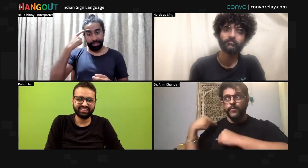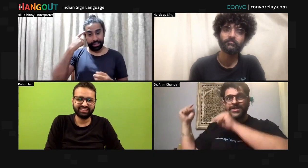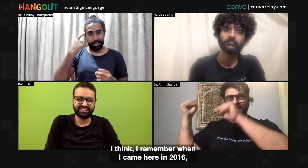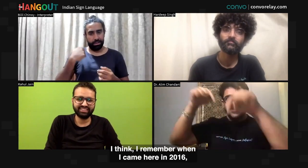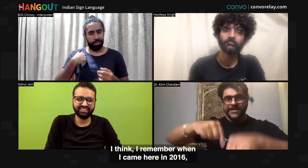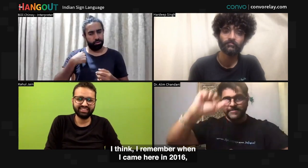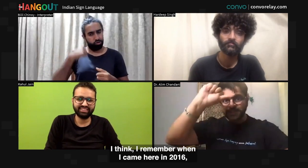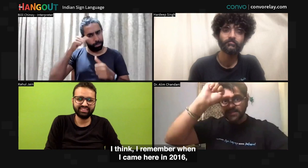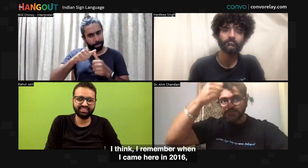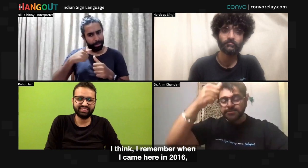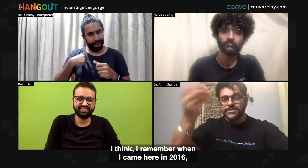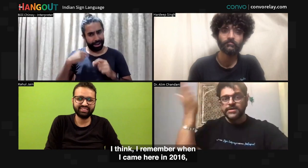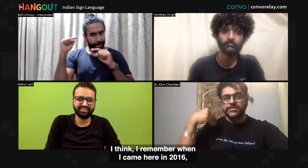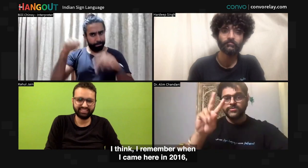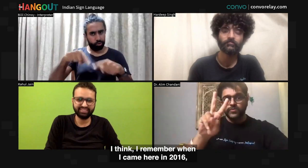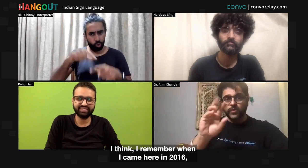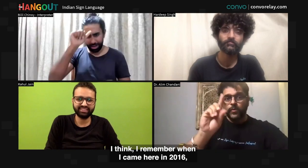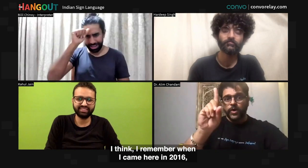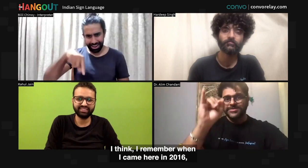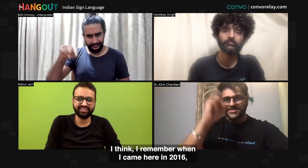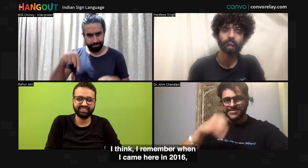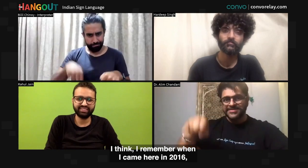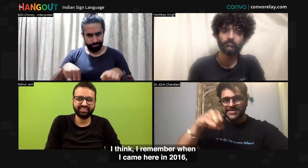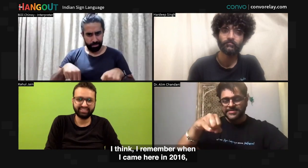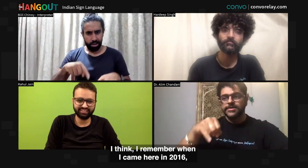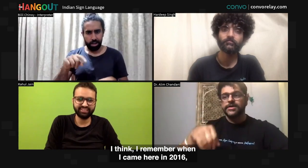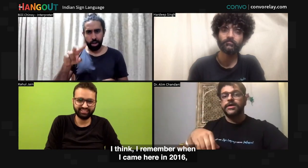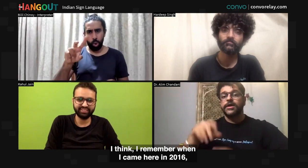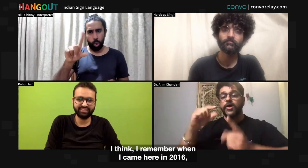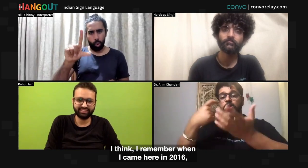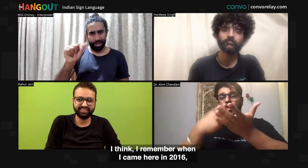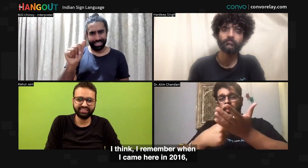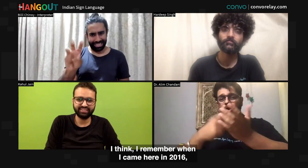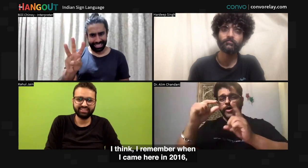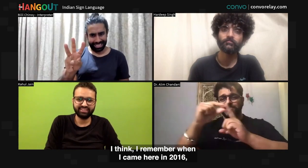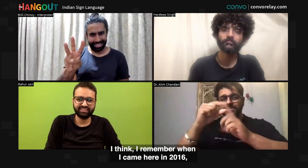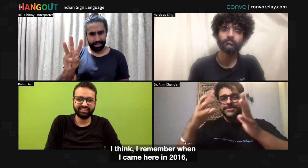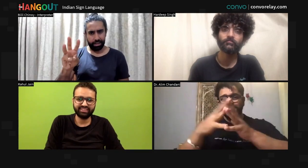Um, I think, um, I remember when I, when I came here, um, in 2016,